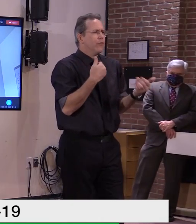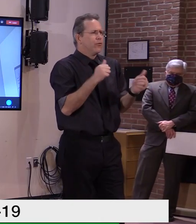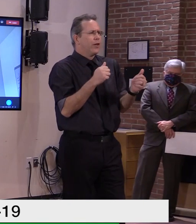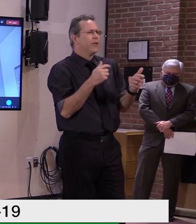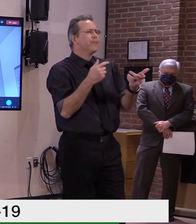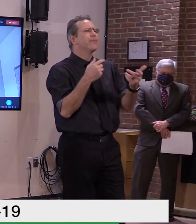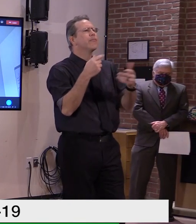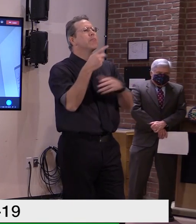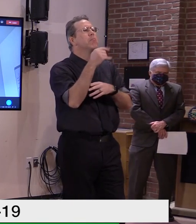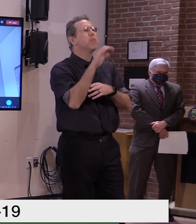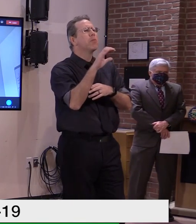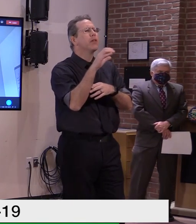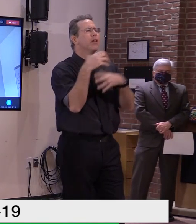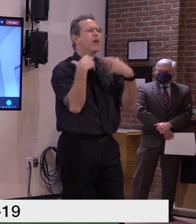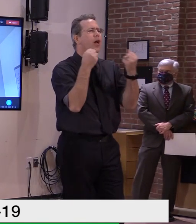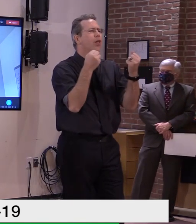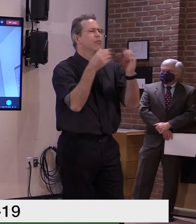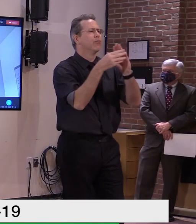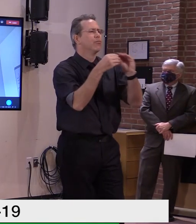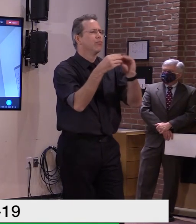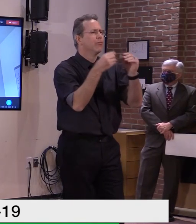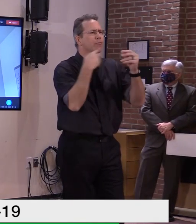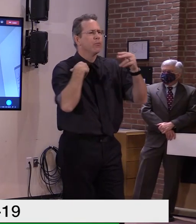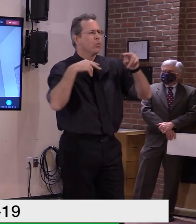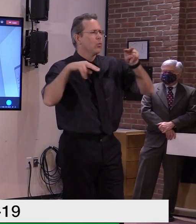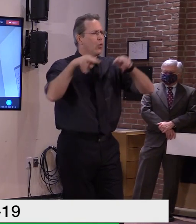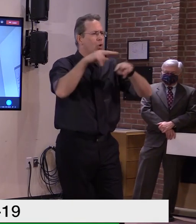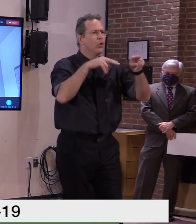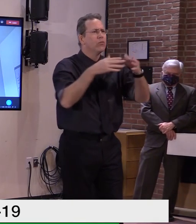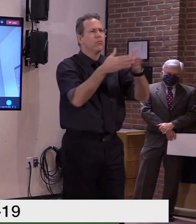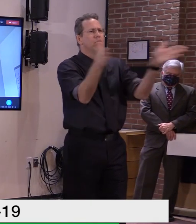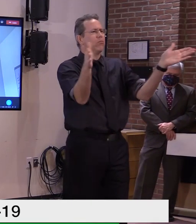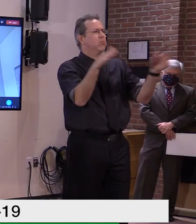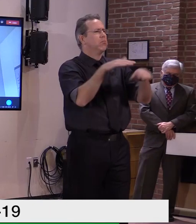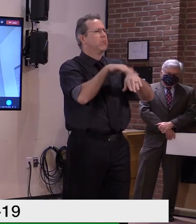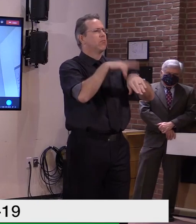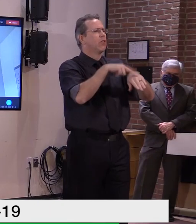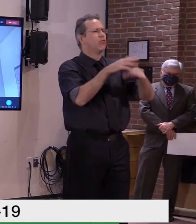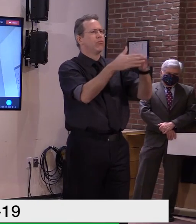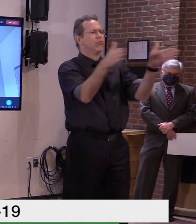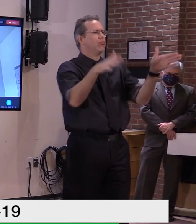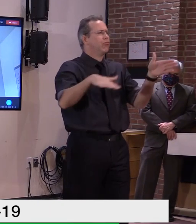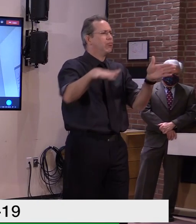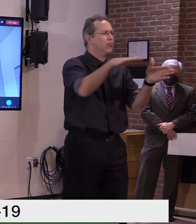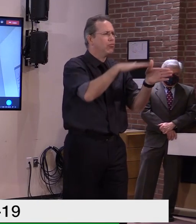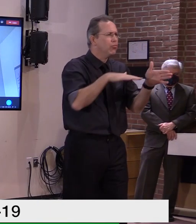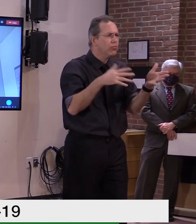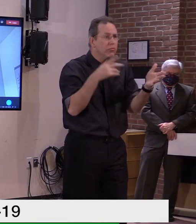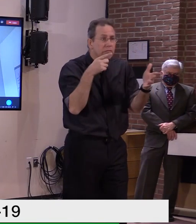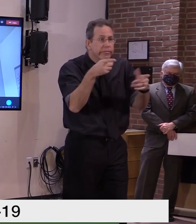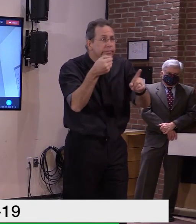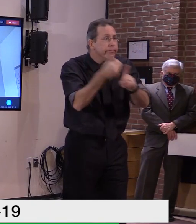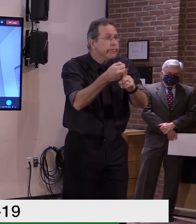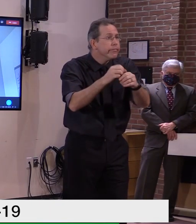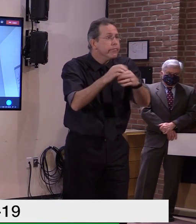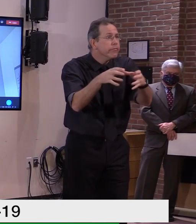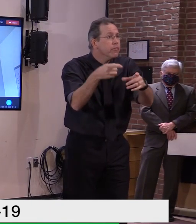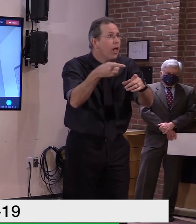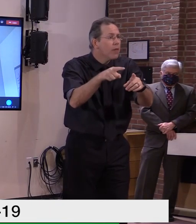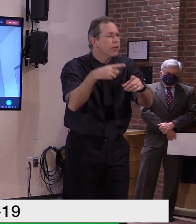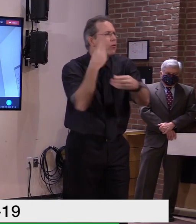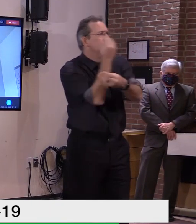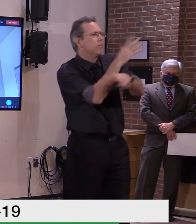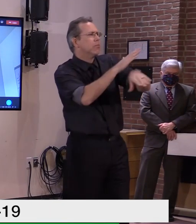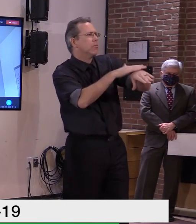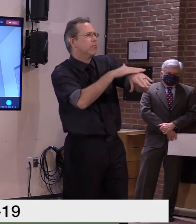educational perspective, however, successful mitigation will be determined by to what extent we limit the impact of the pandemic on the healthy